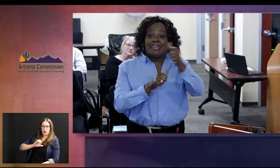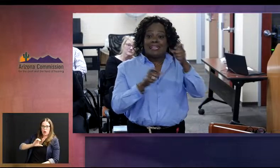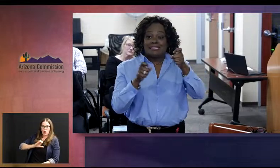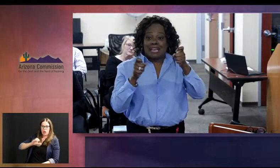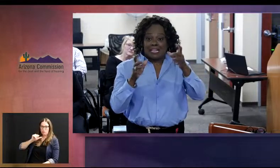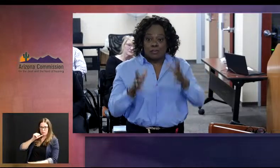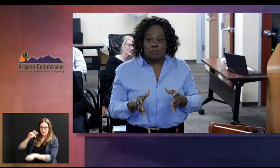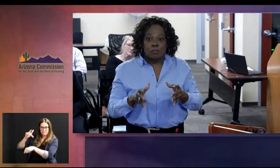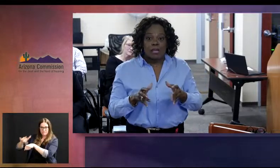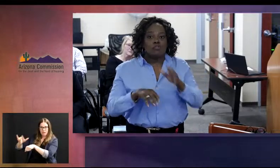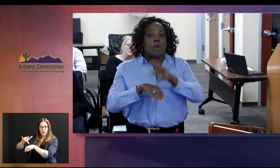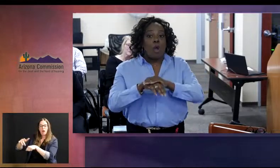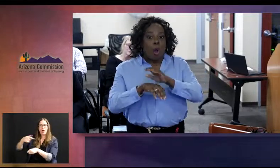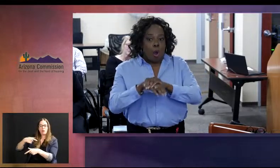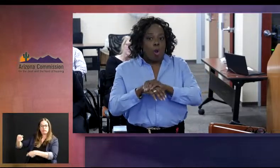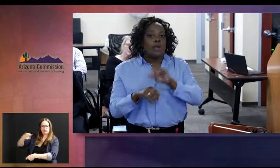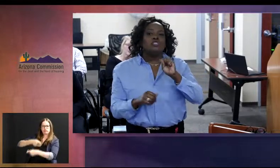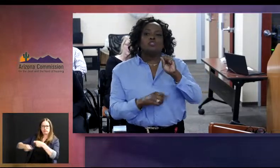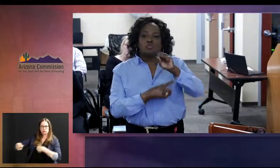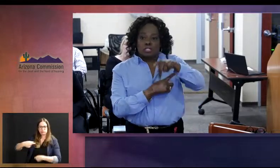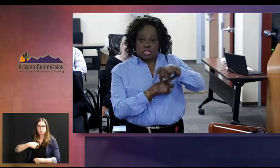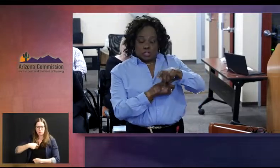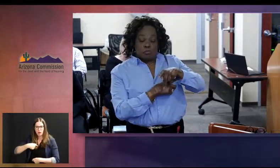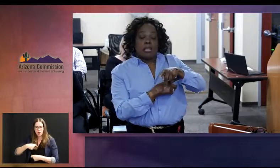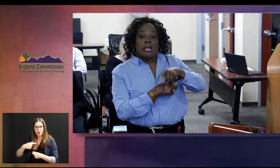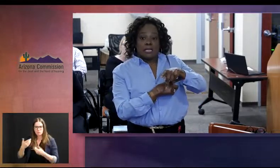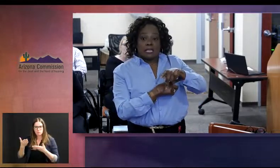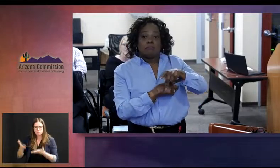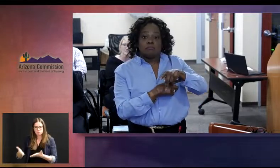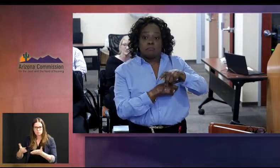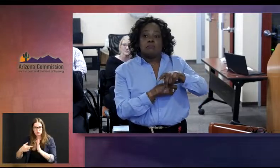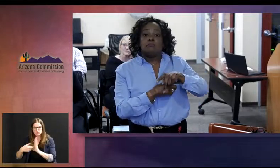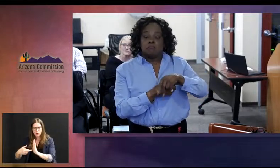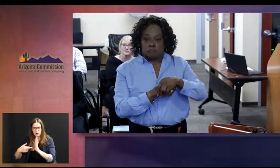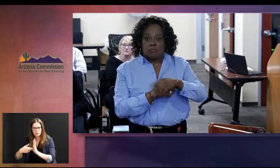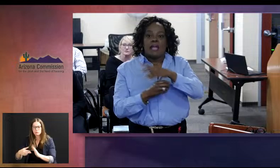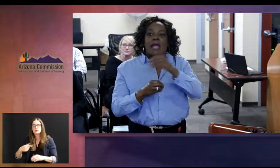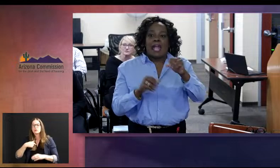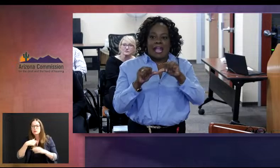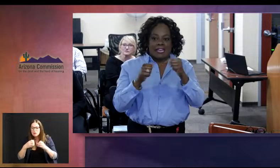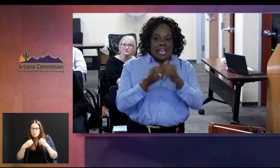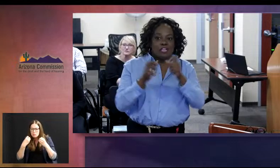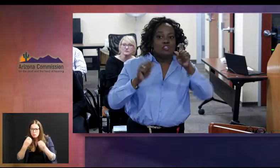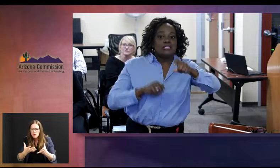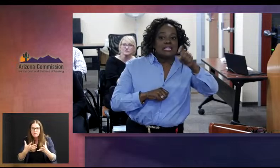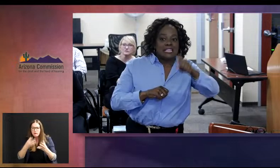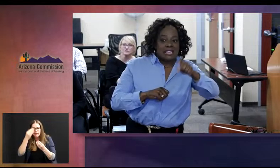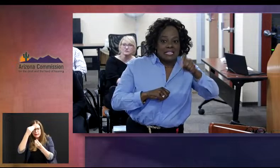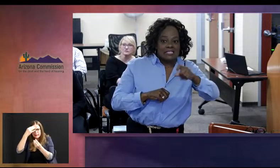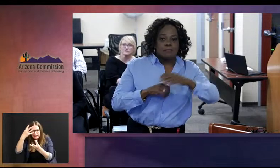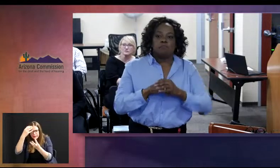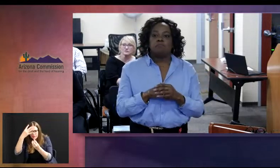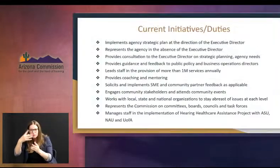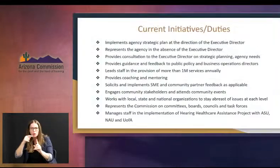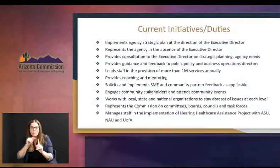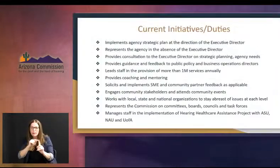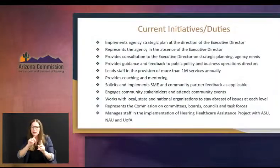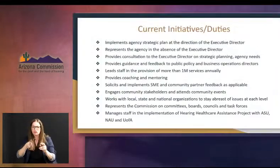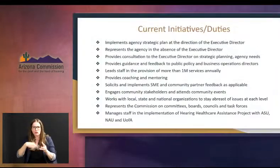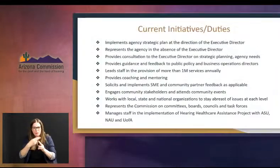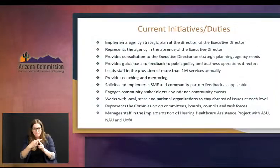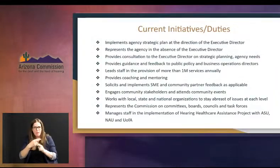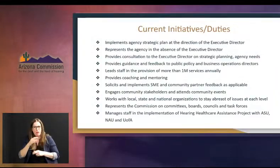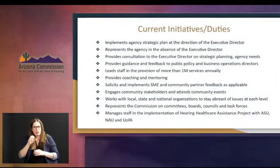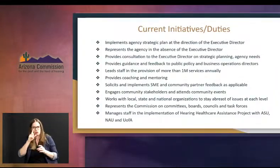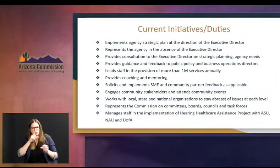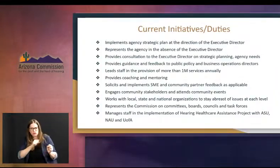consultation to the executive management on the strategic plan and agency needs.